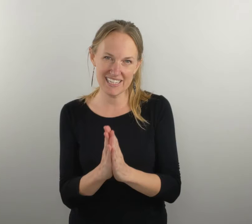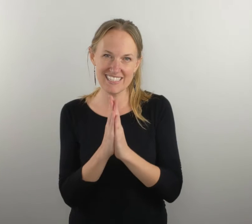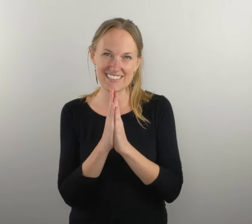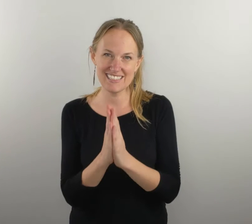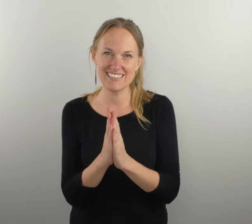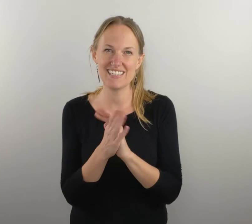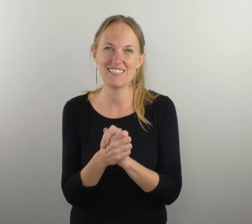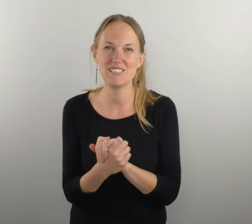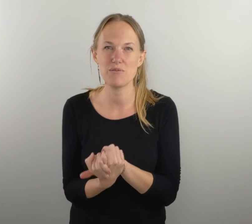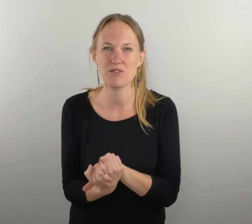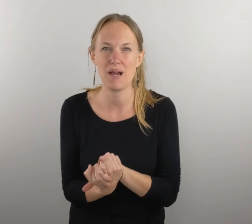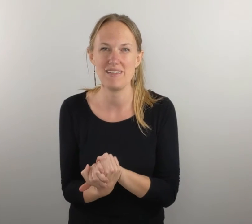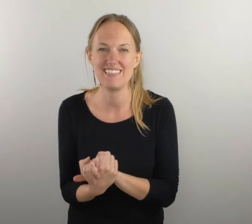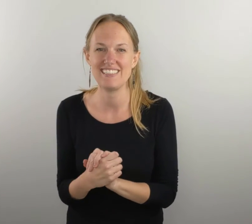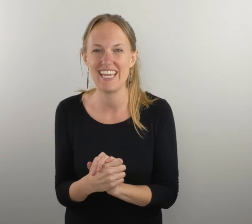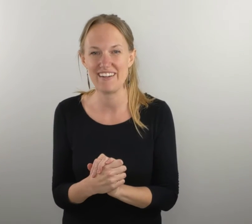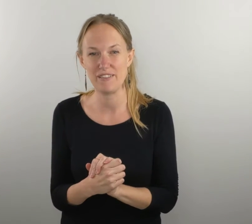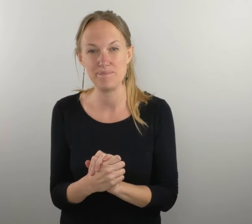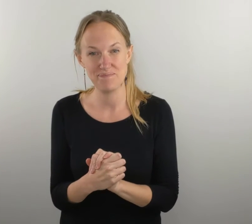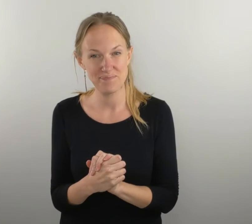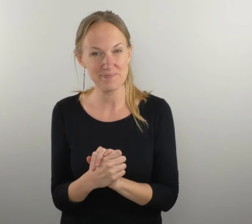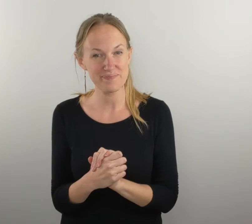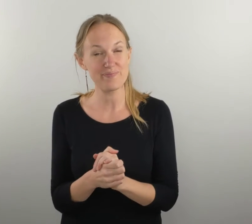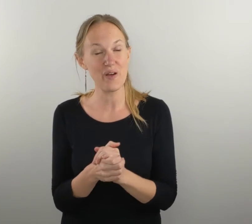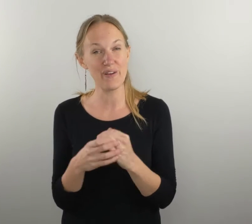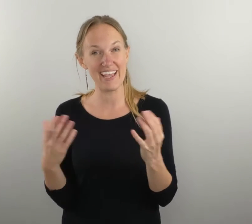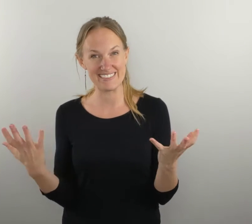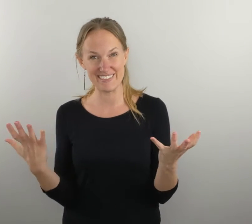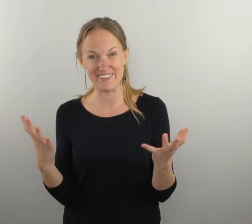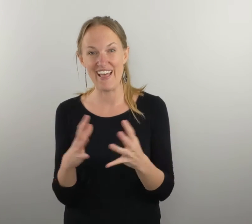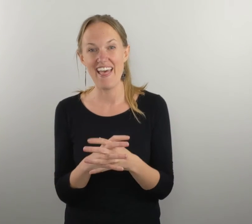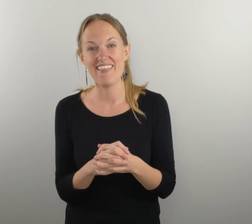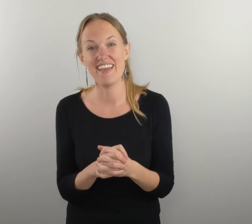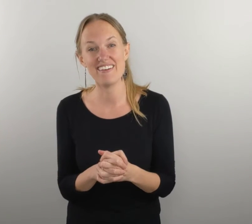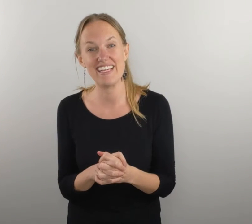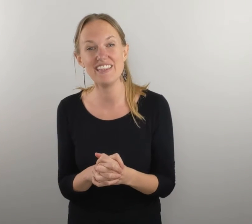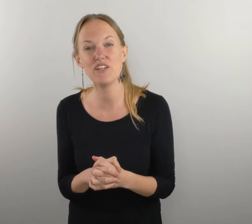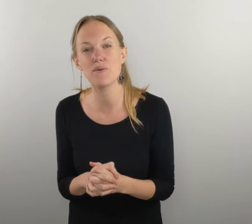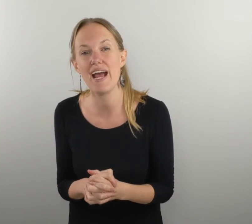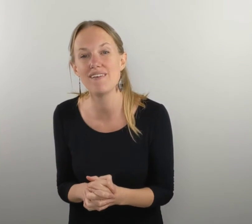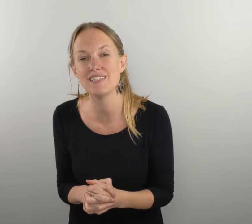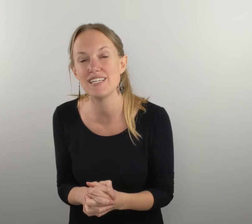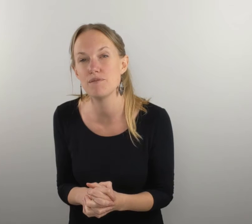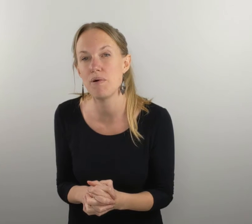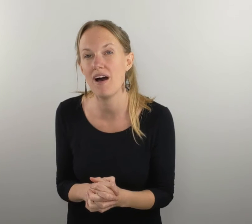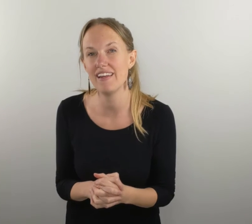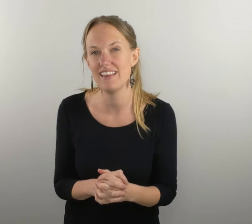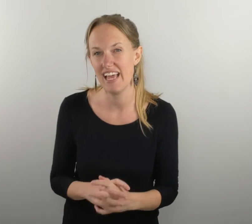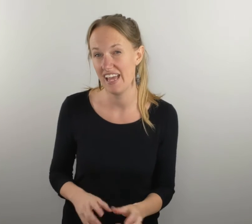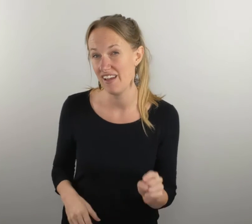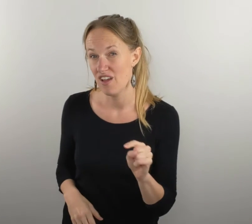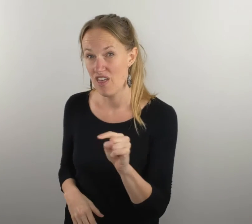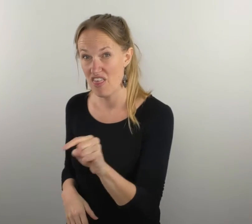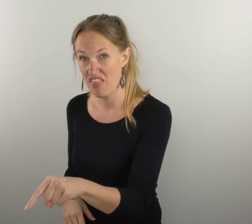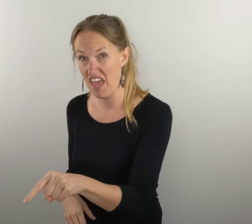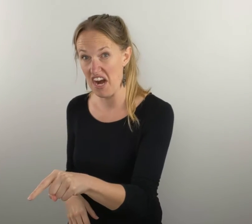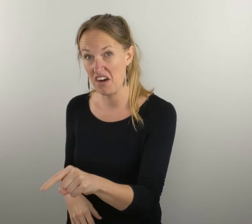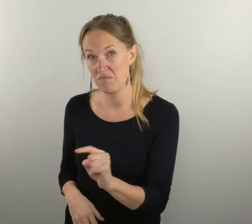please consider subscribing to the channel. Okay, so there in the ground his body lay. There,